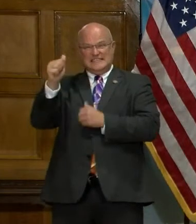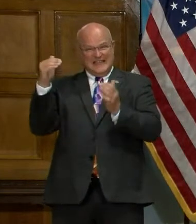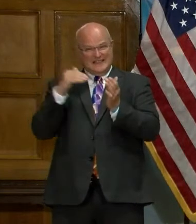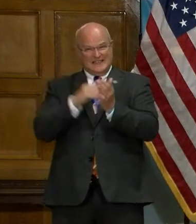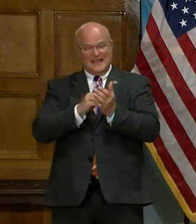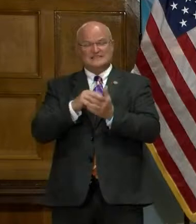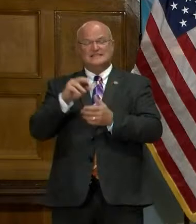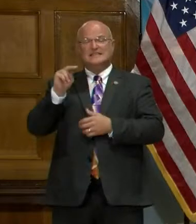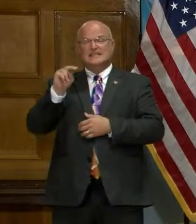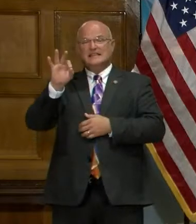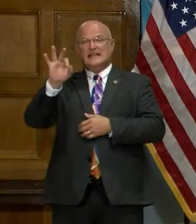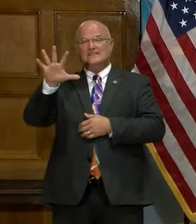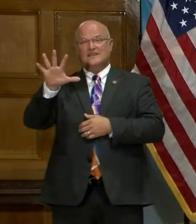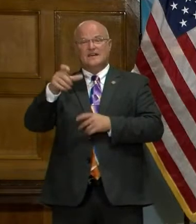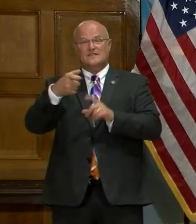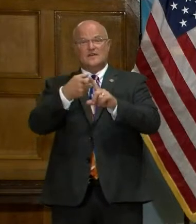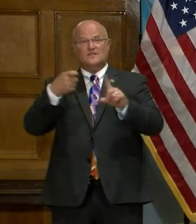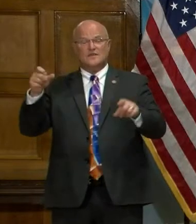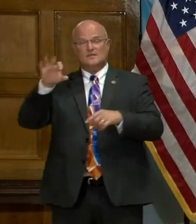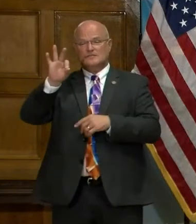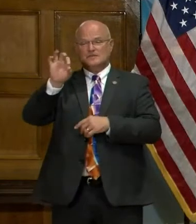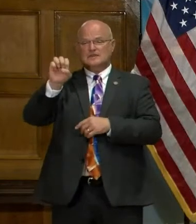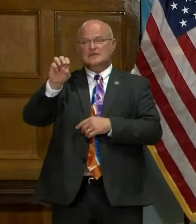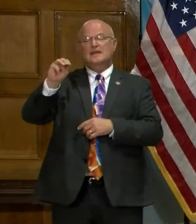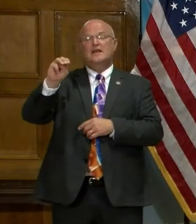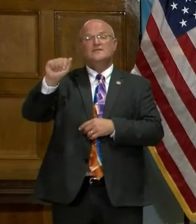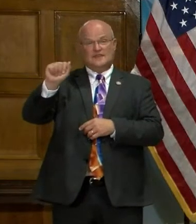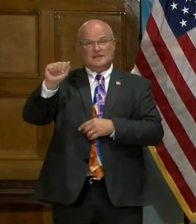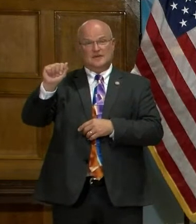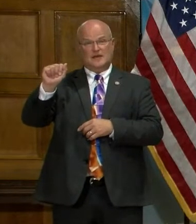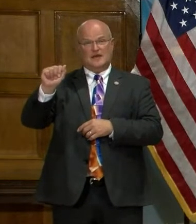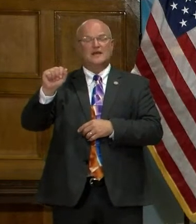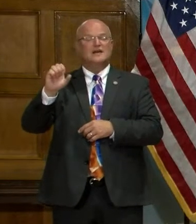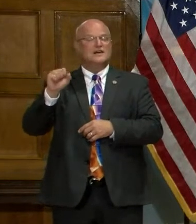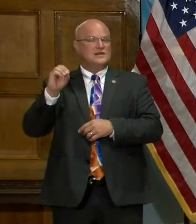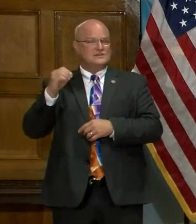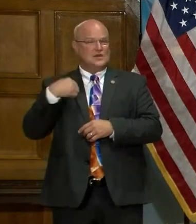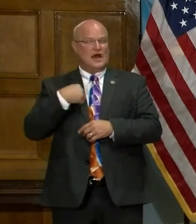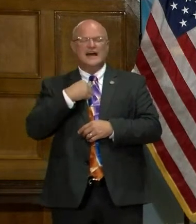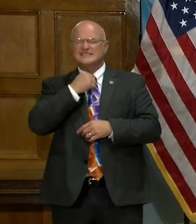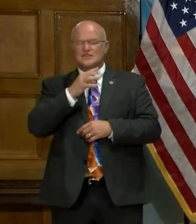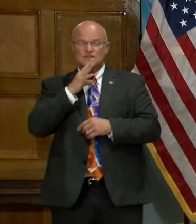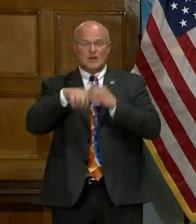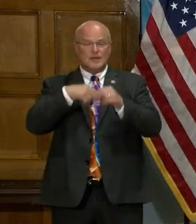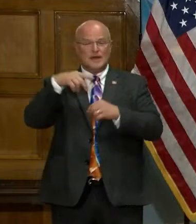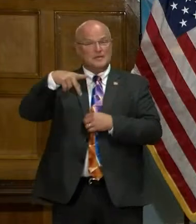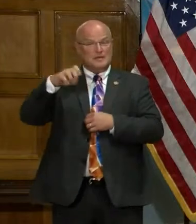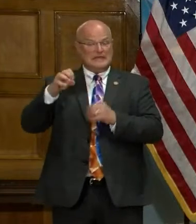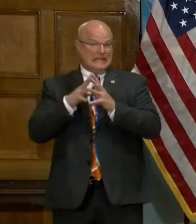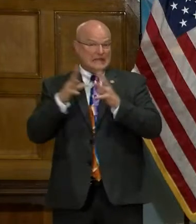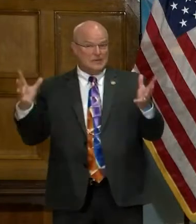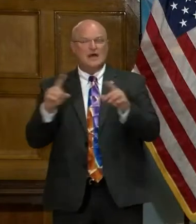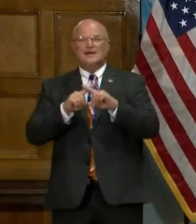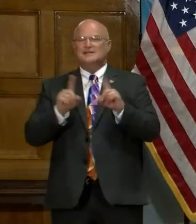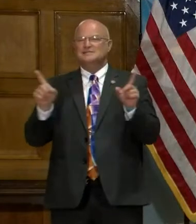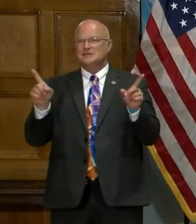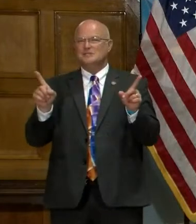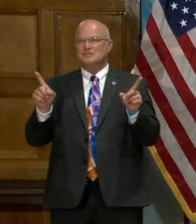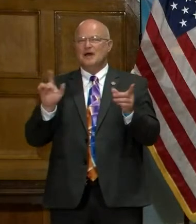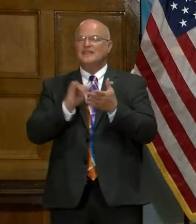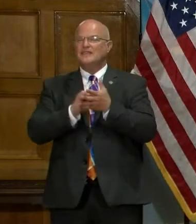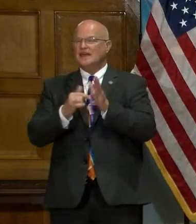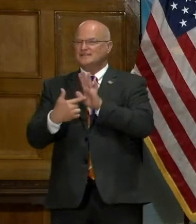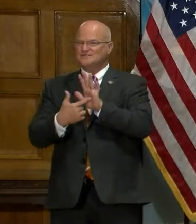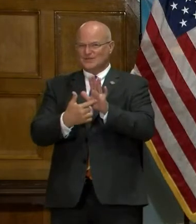10,000 N95 masks also from FEMA. So I don't mention our PPE that much, but that goes